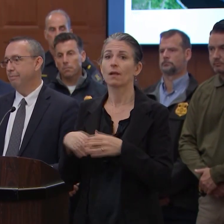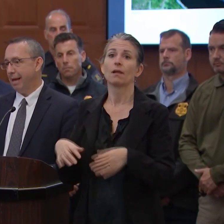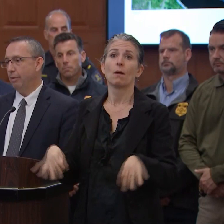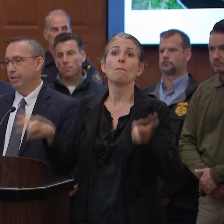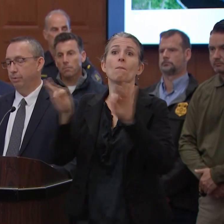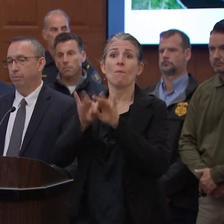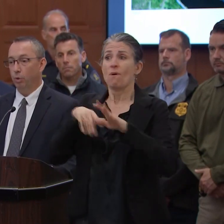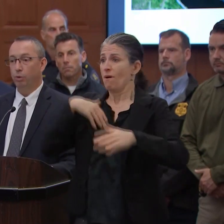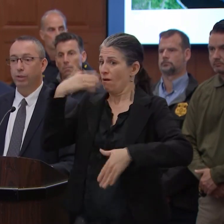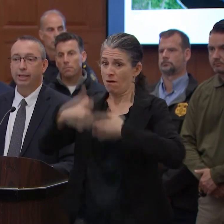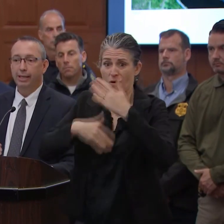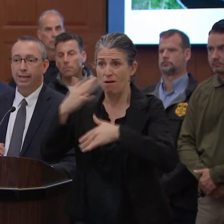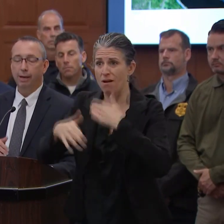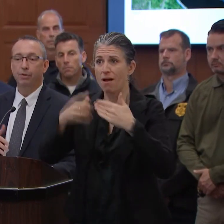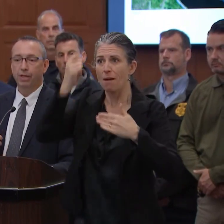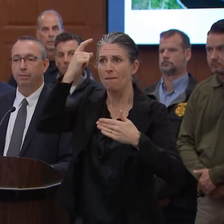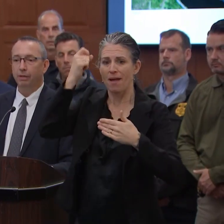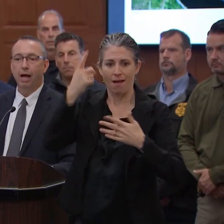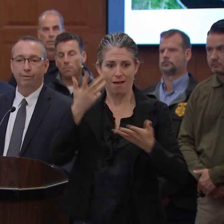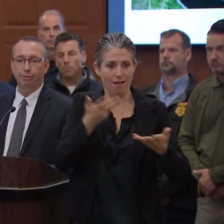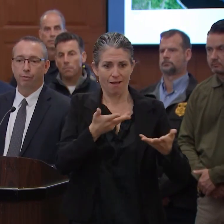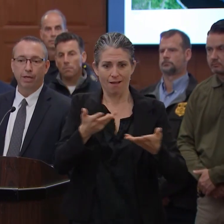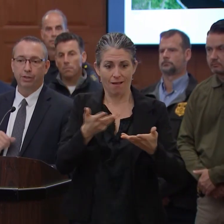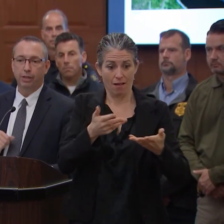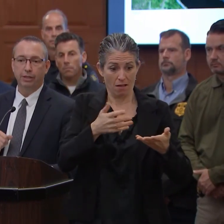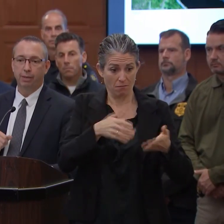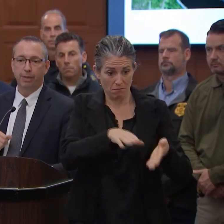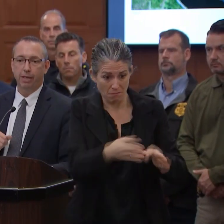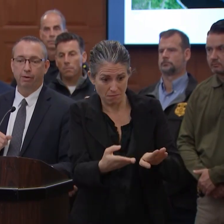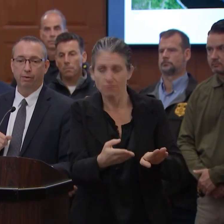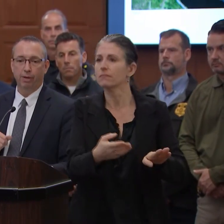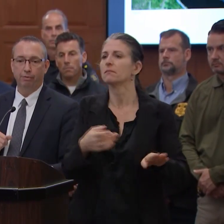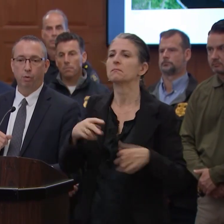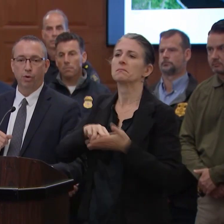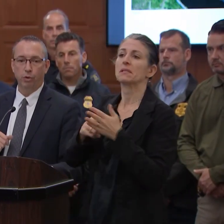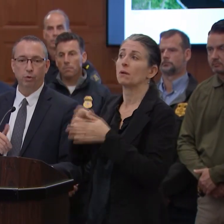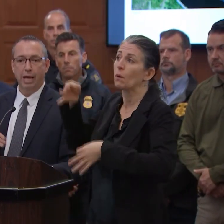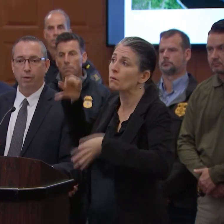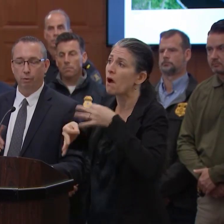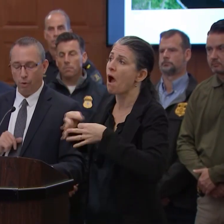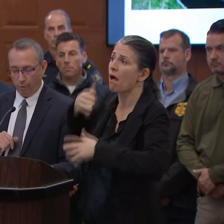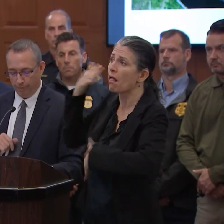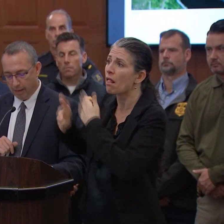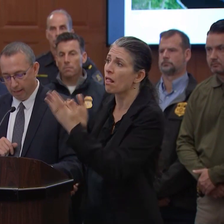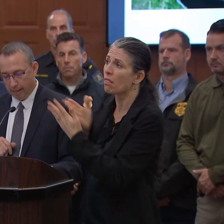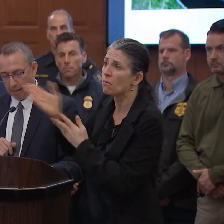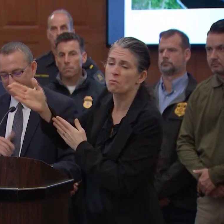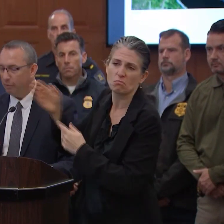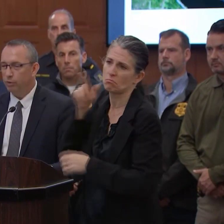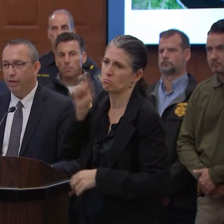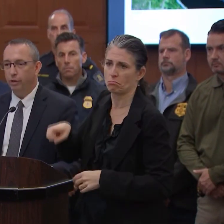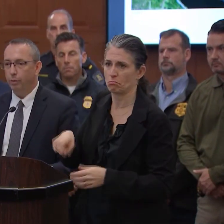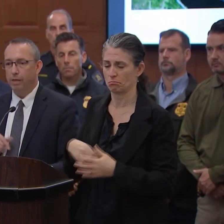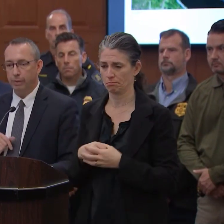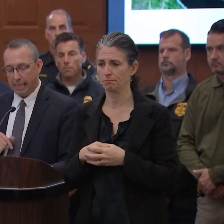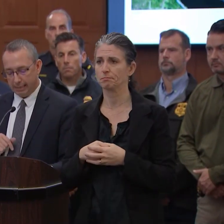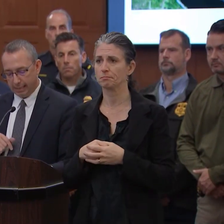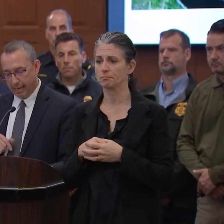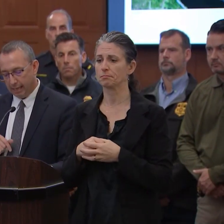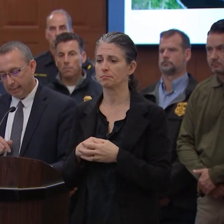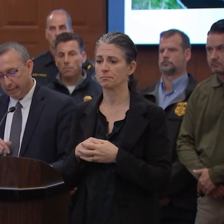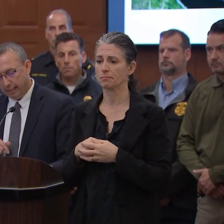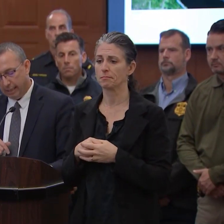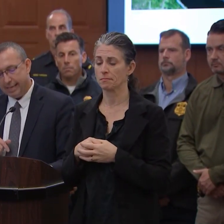affidavits, that impound is pulled, there's going to be a lot of information that's going to be there for you down the road. Again, we'll try to do the best we